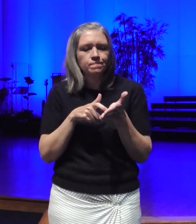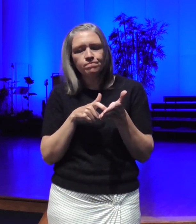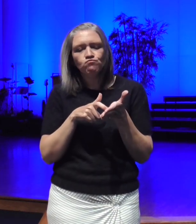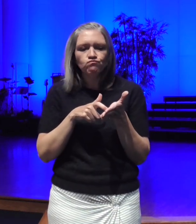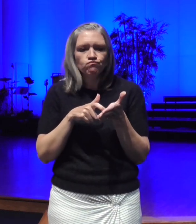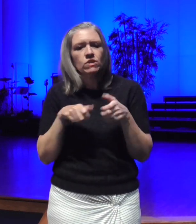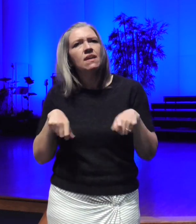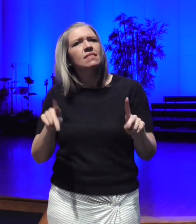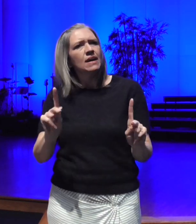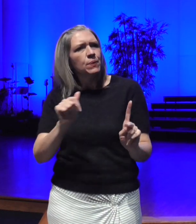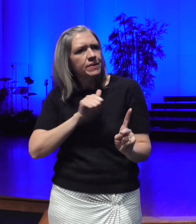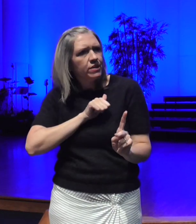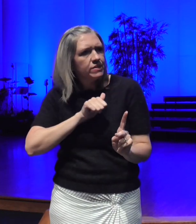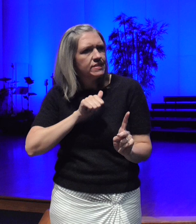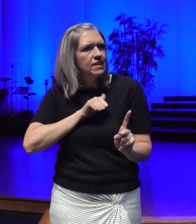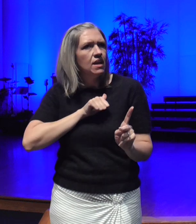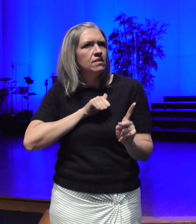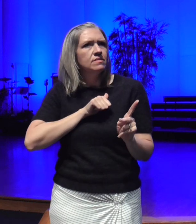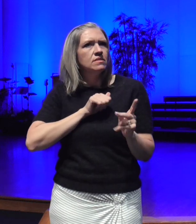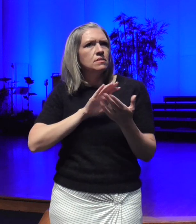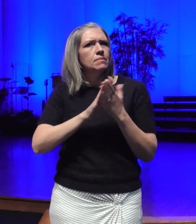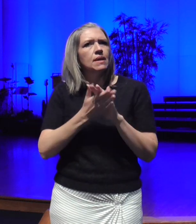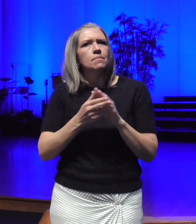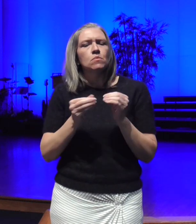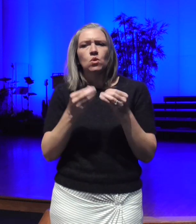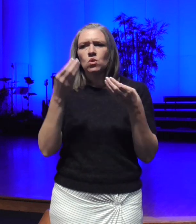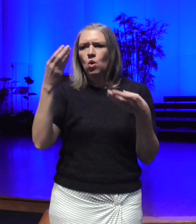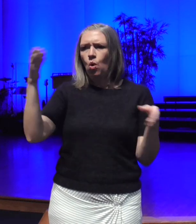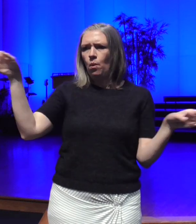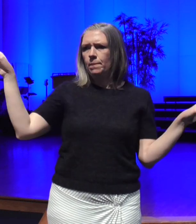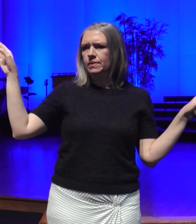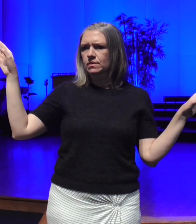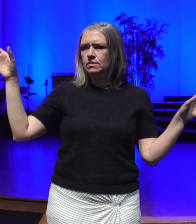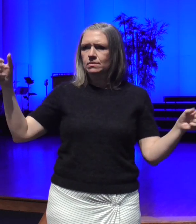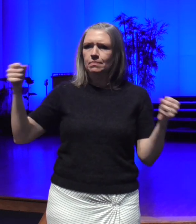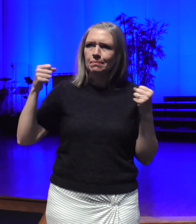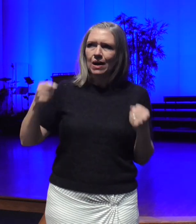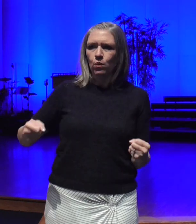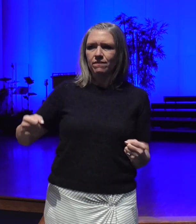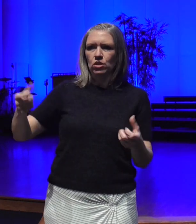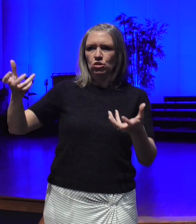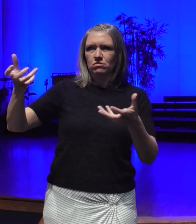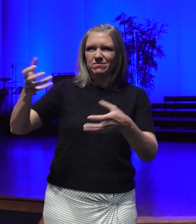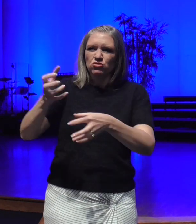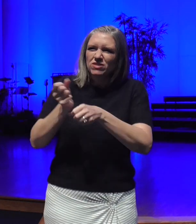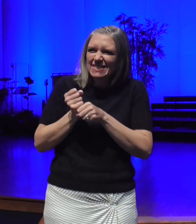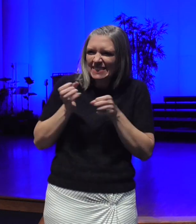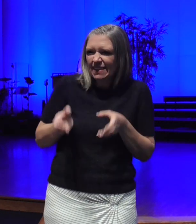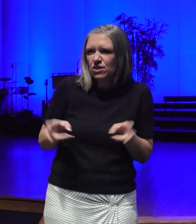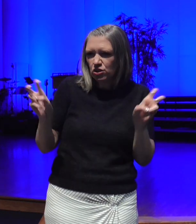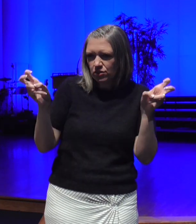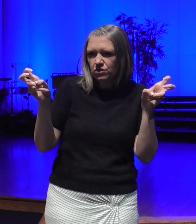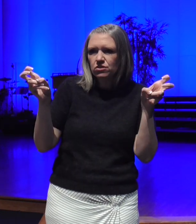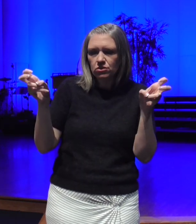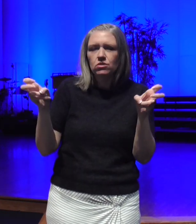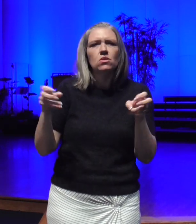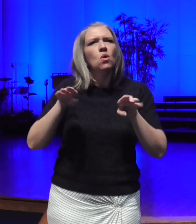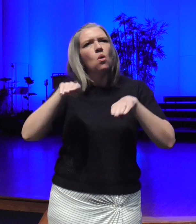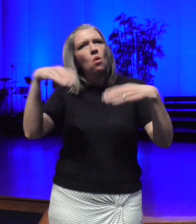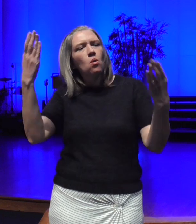ourselves to be an open, powerful receiver. Opening our